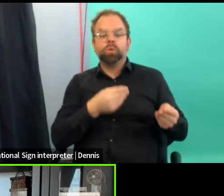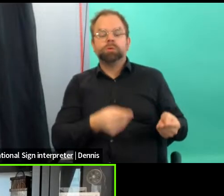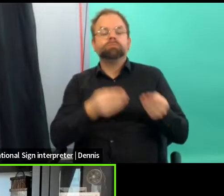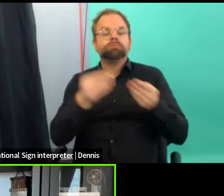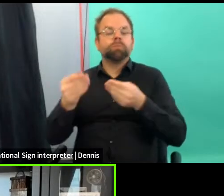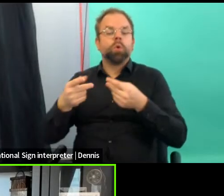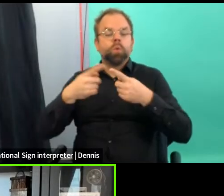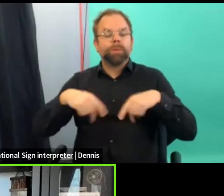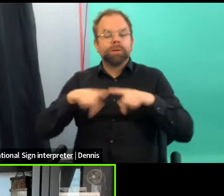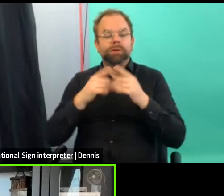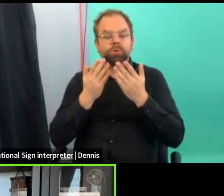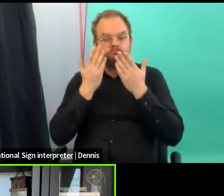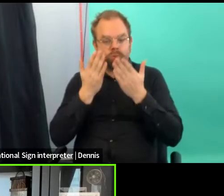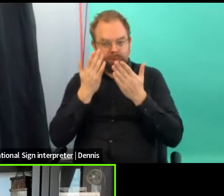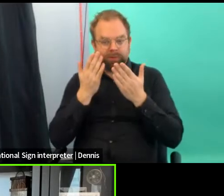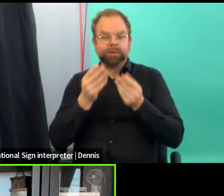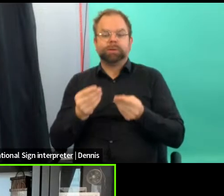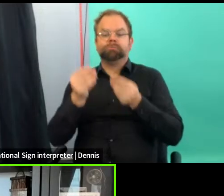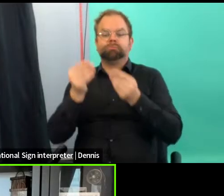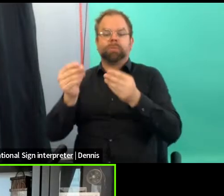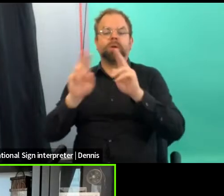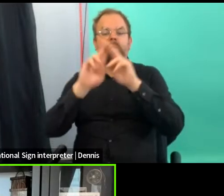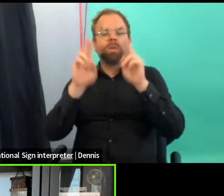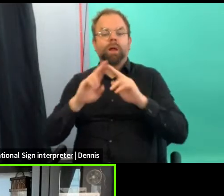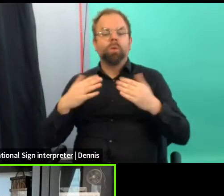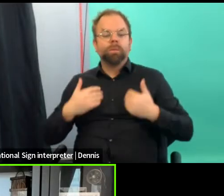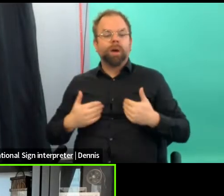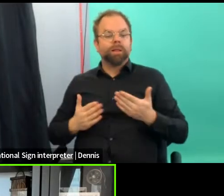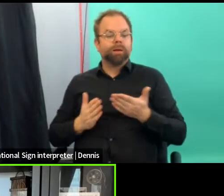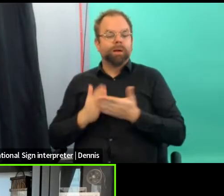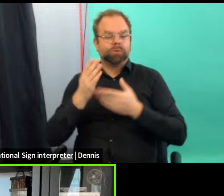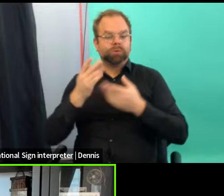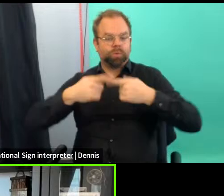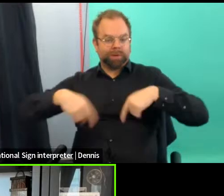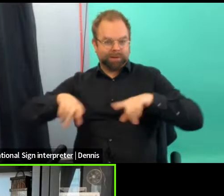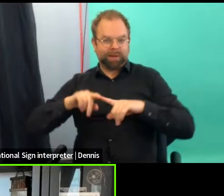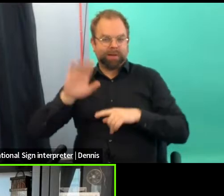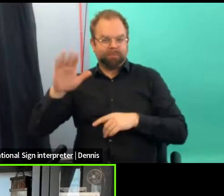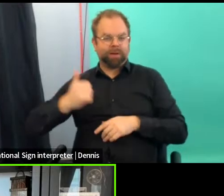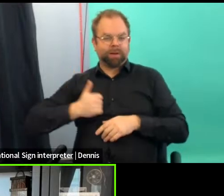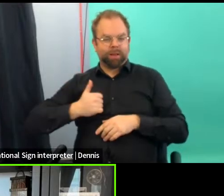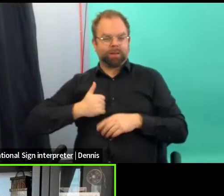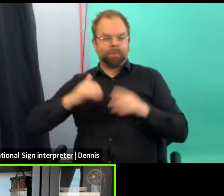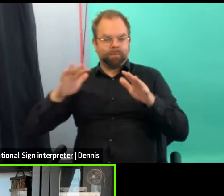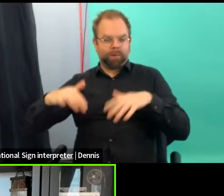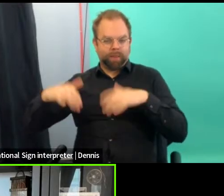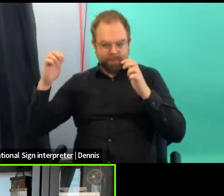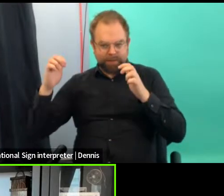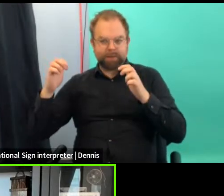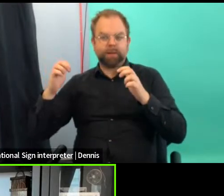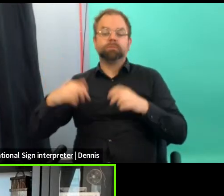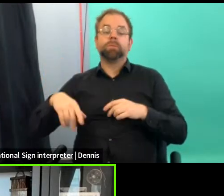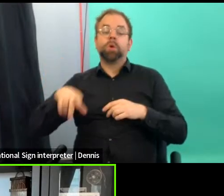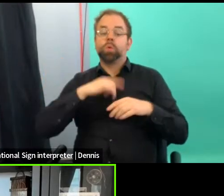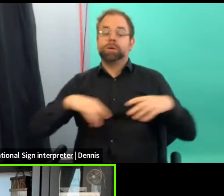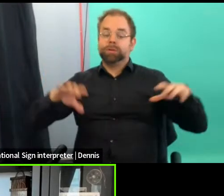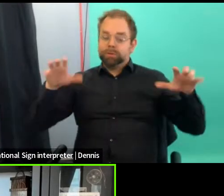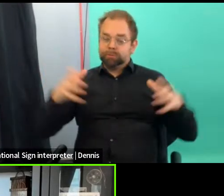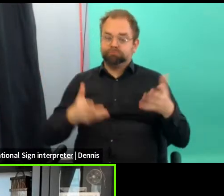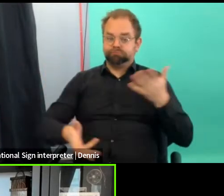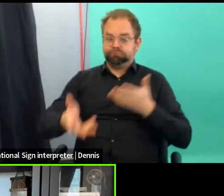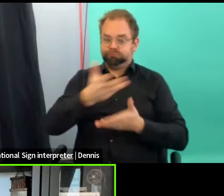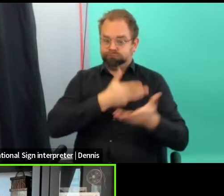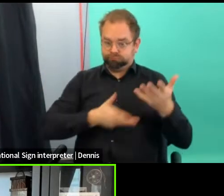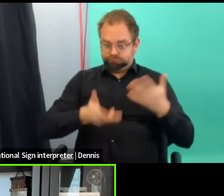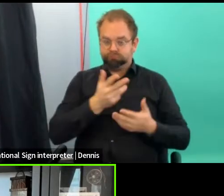disability inclusive education. And we started that. If you want to check out, well, I've got my social media, or had my social media on there, but you can reach